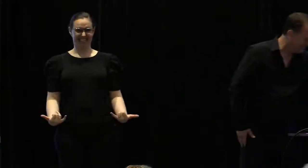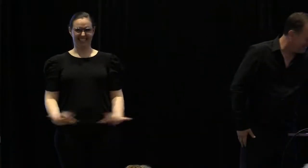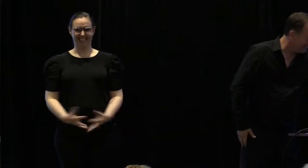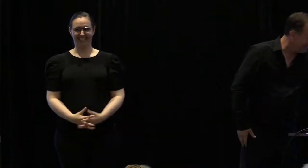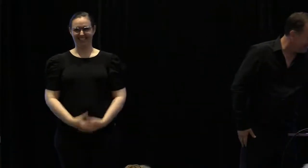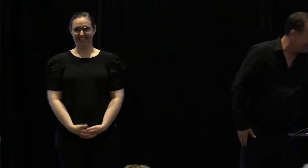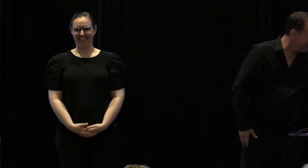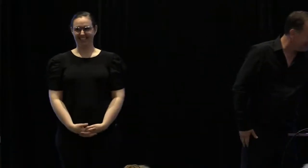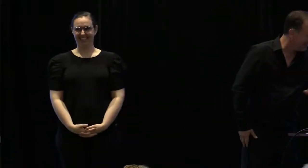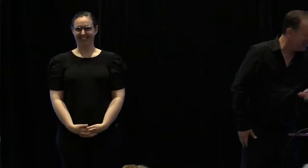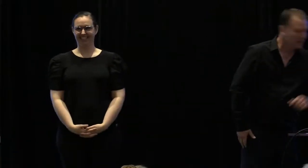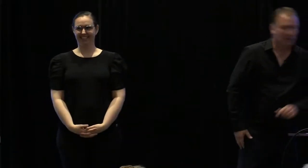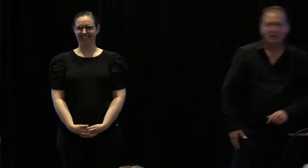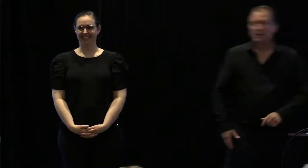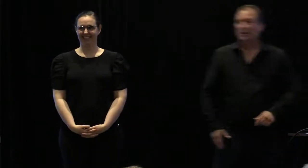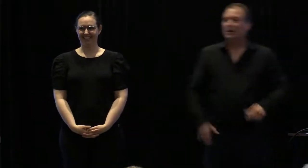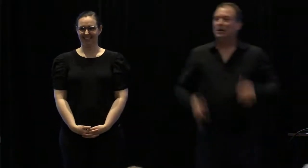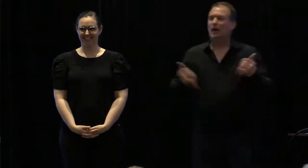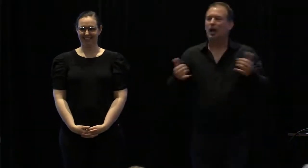cake.